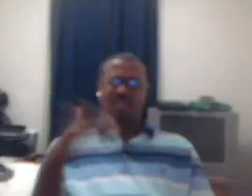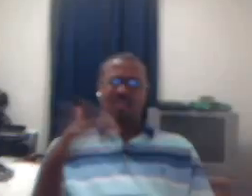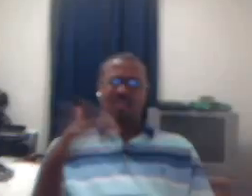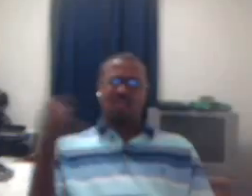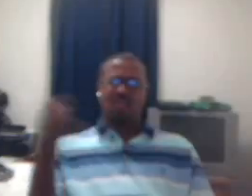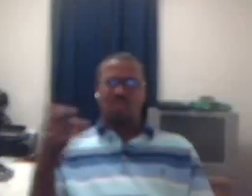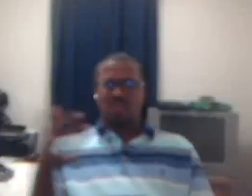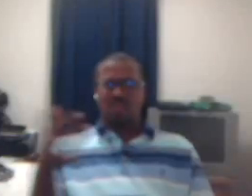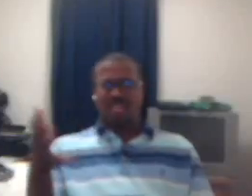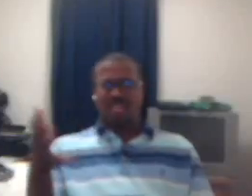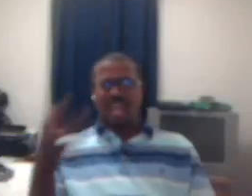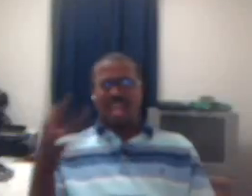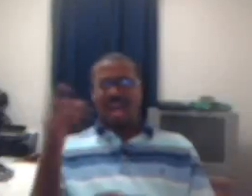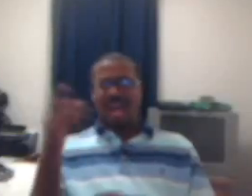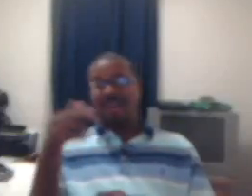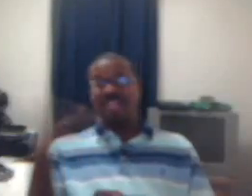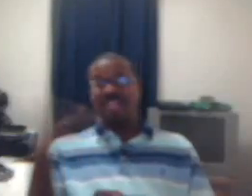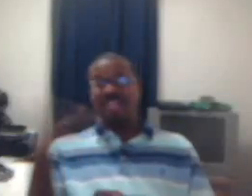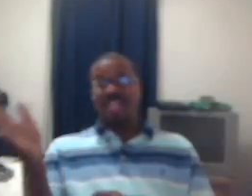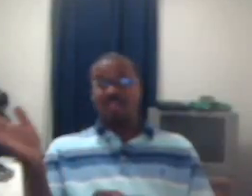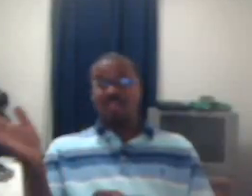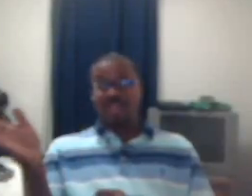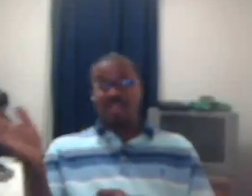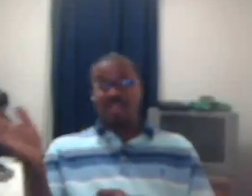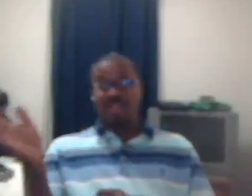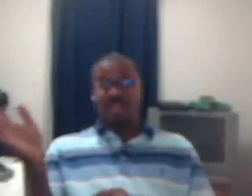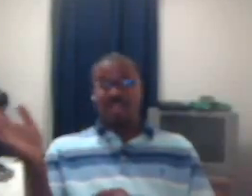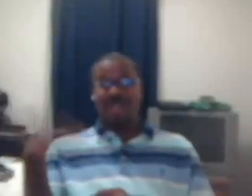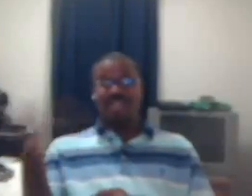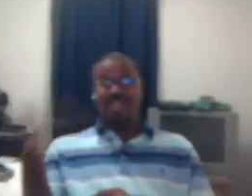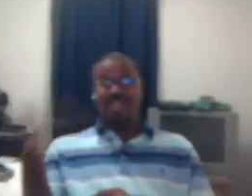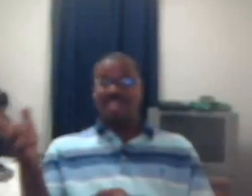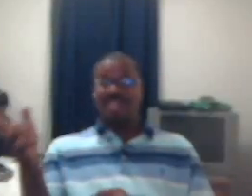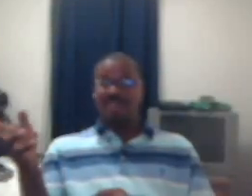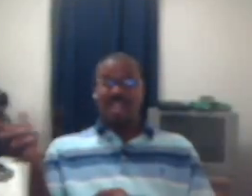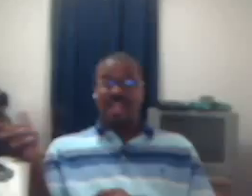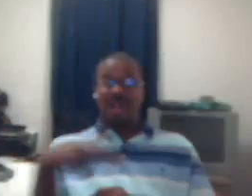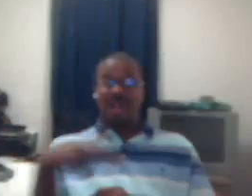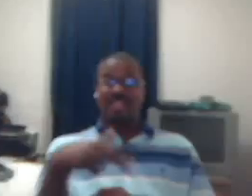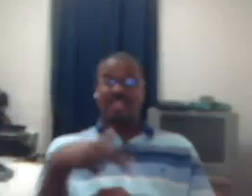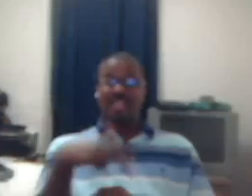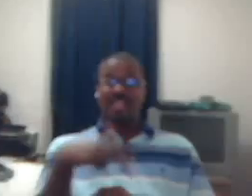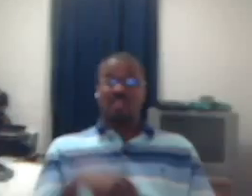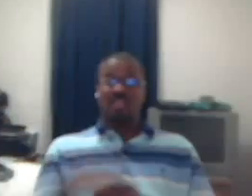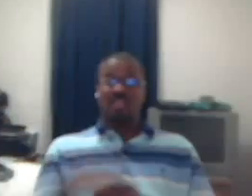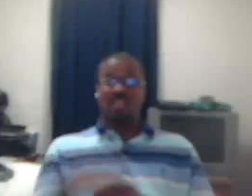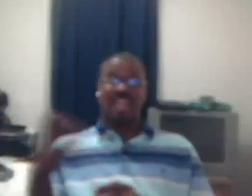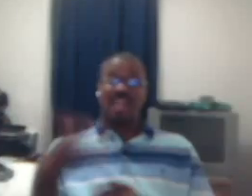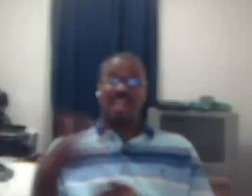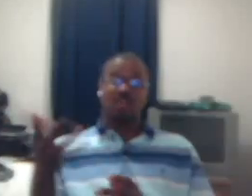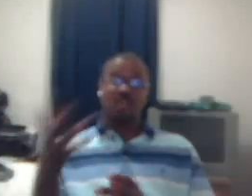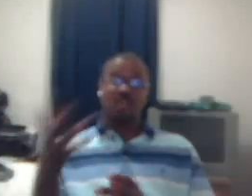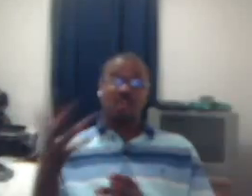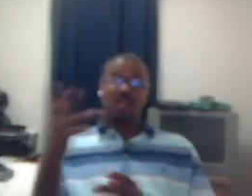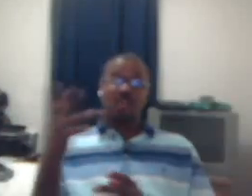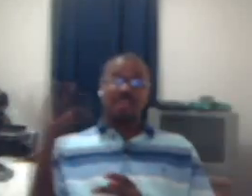know I'm not saying he's right, okay? I'm not saying he's right. I'm not saying he's wrong, because I don't know what that